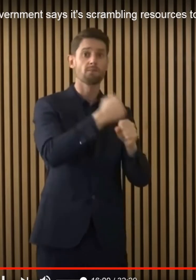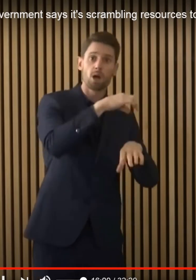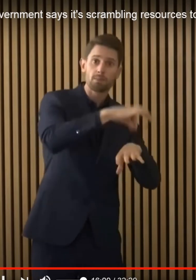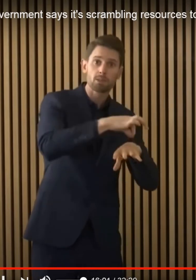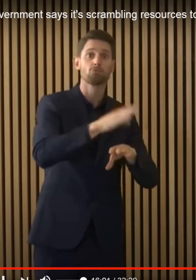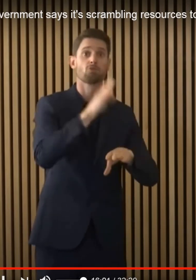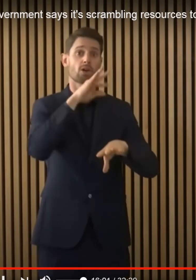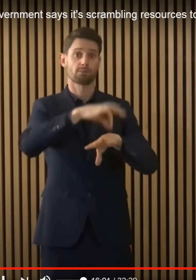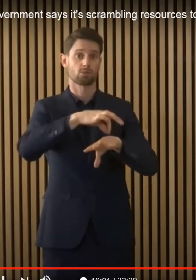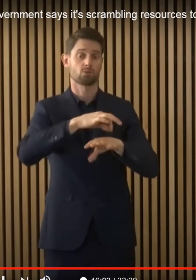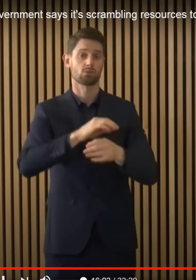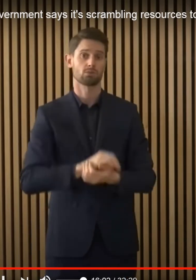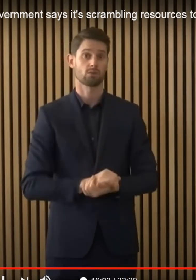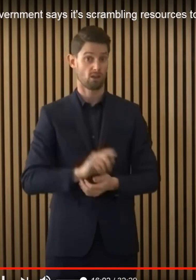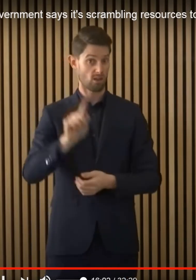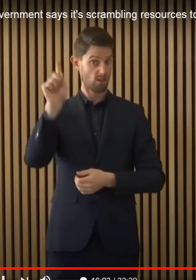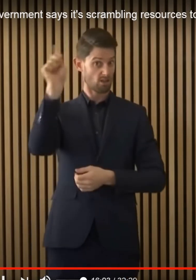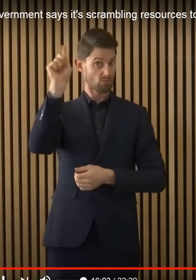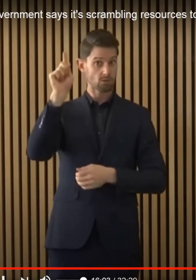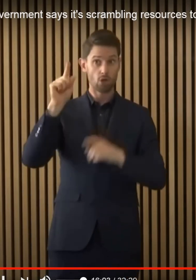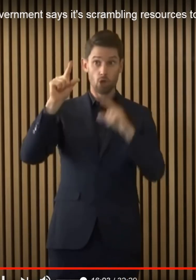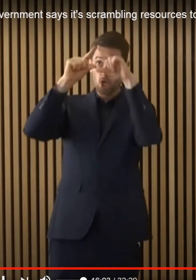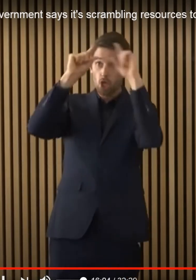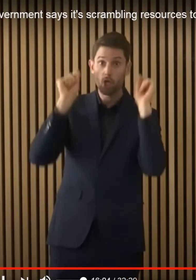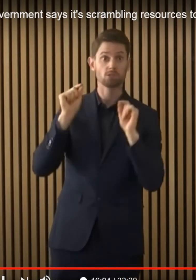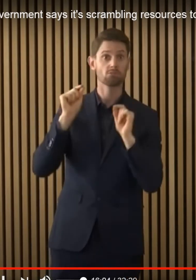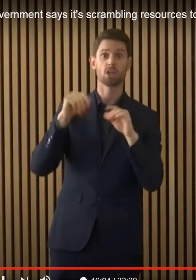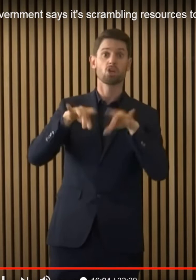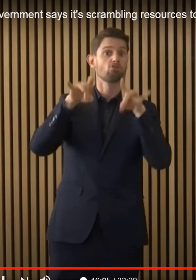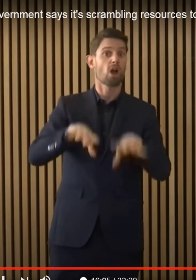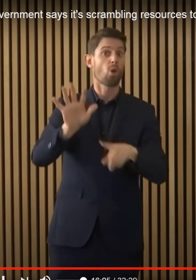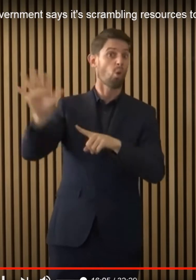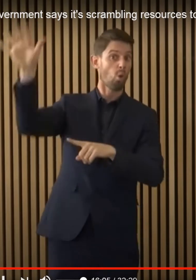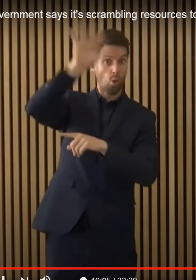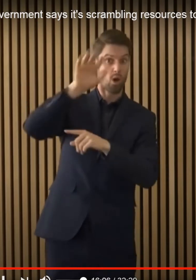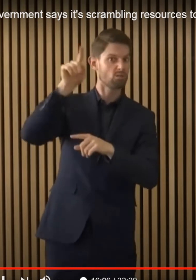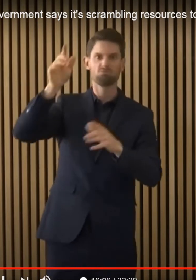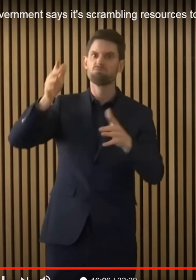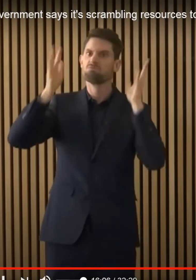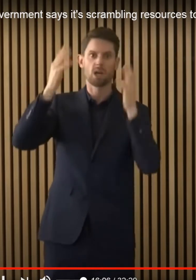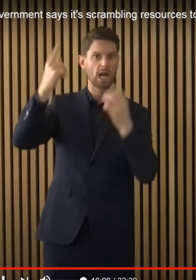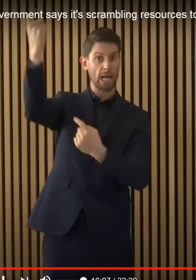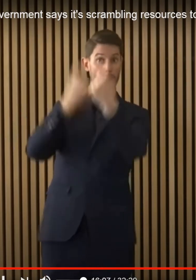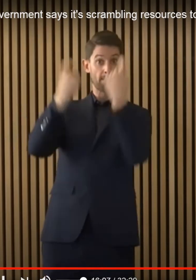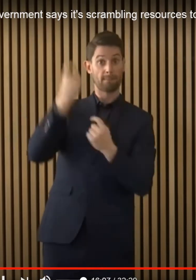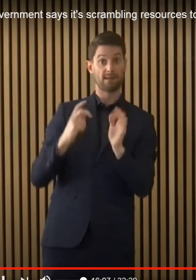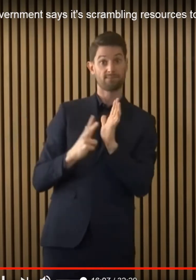speak, colleagues from across the country, nurses, are coming to help us with this response. And we look forward to seeing